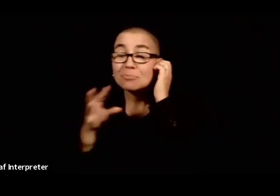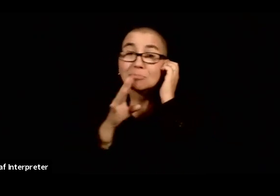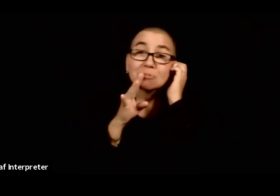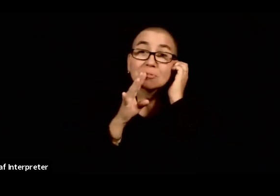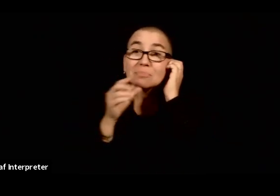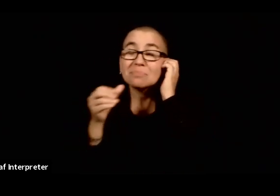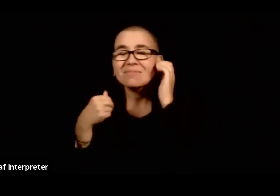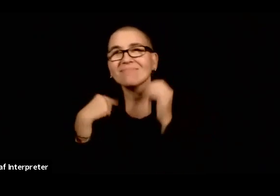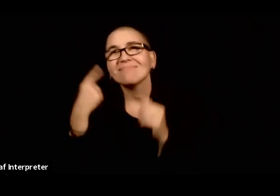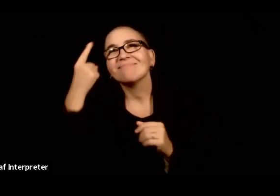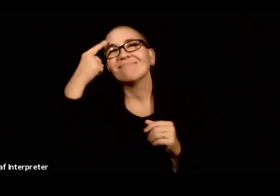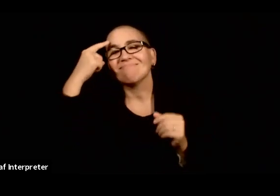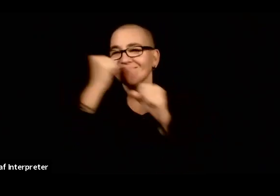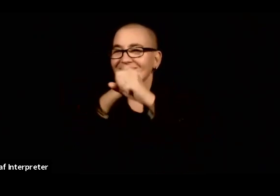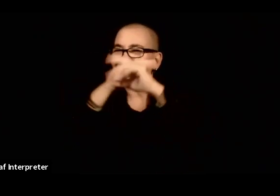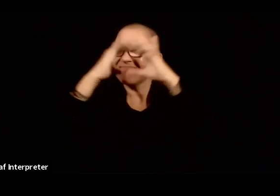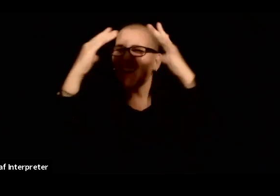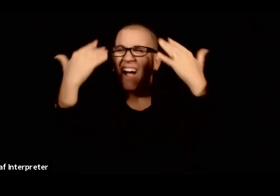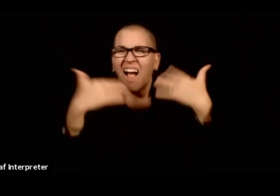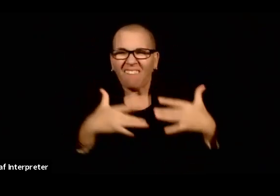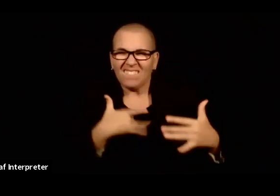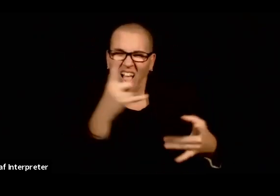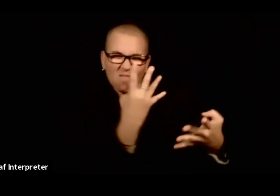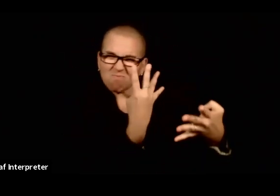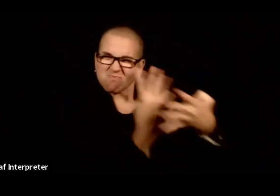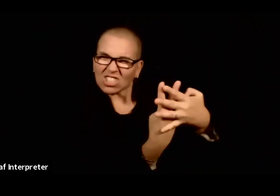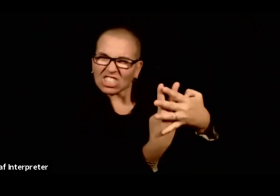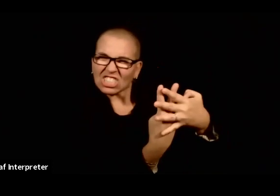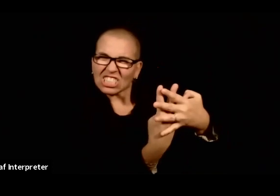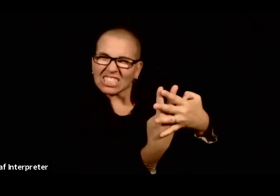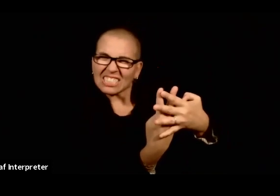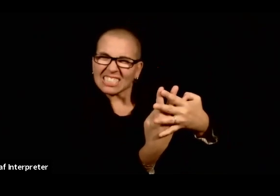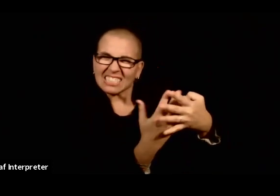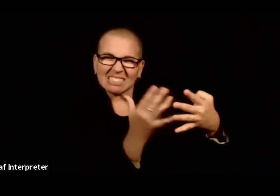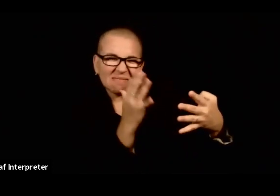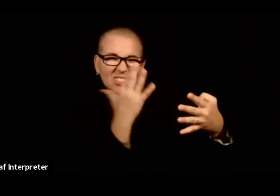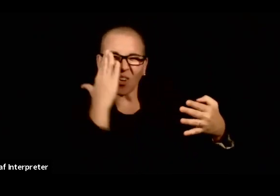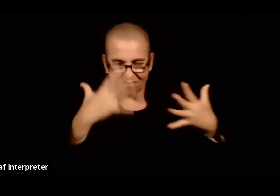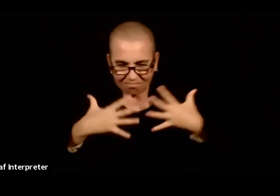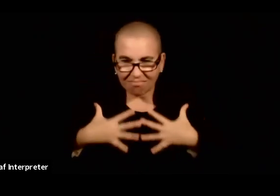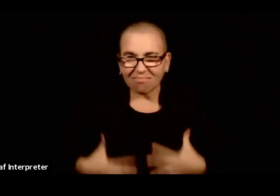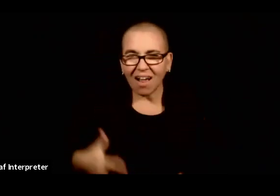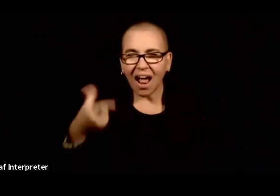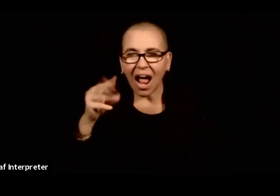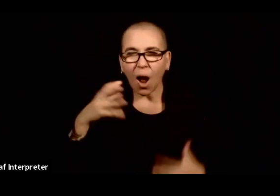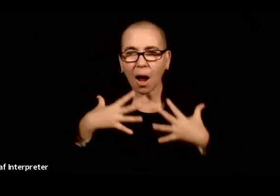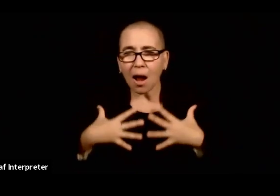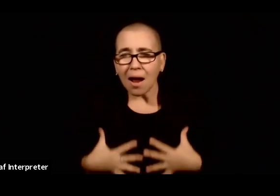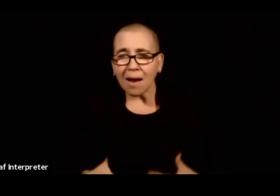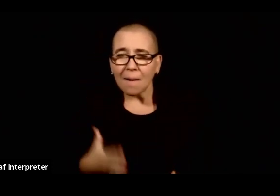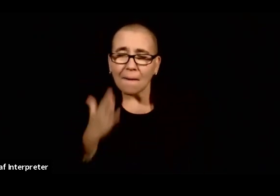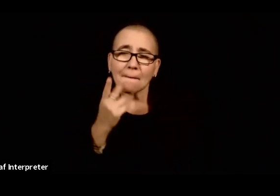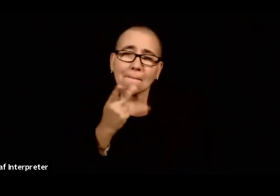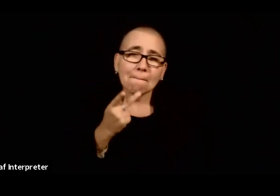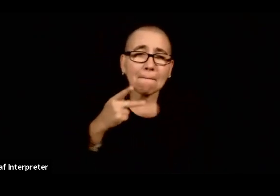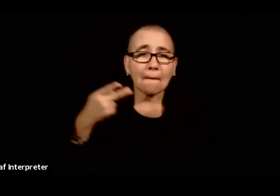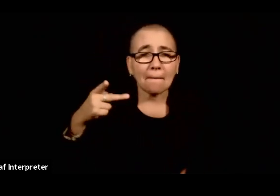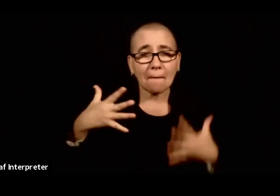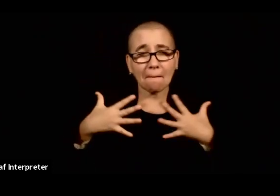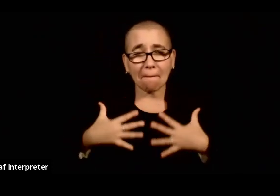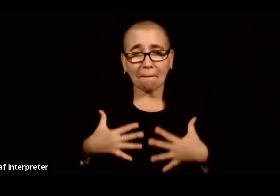wrinkled orange. But Mom wears pink and purple. We only talk for 15 minutes. How much can you say between a